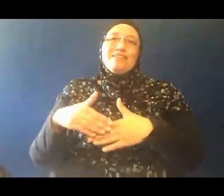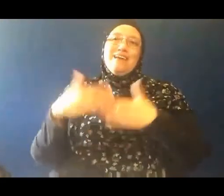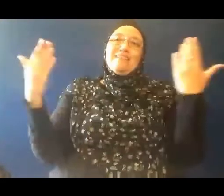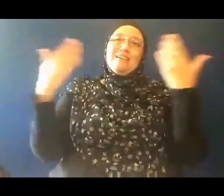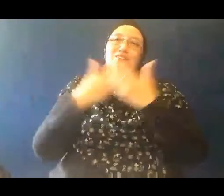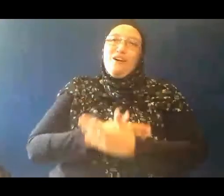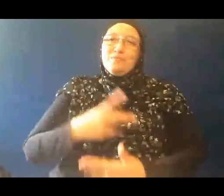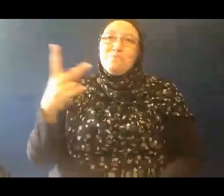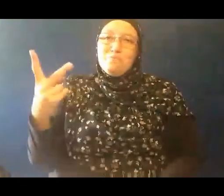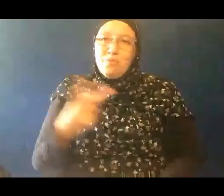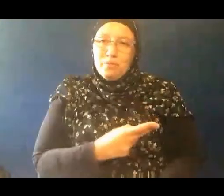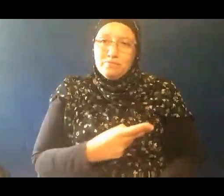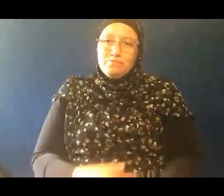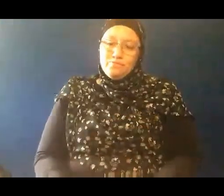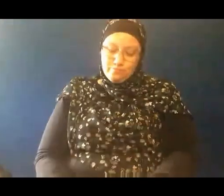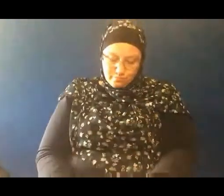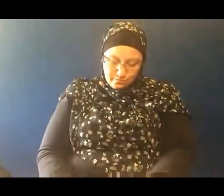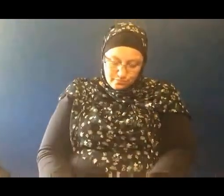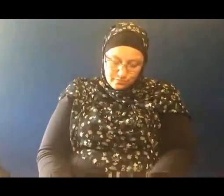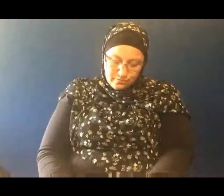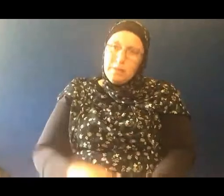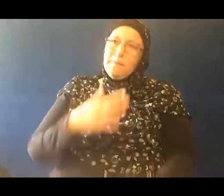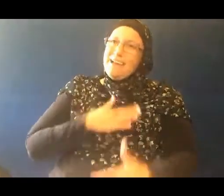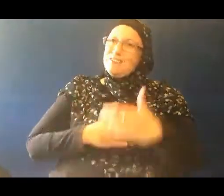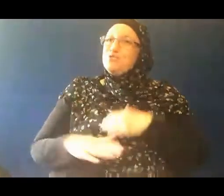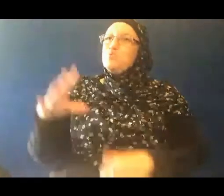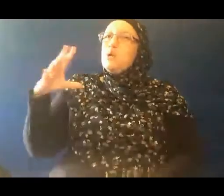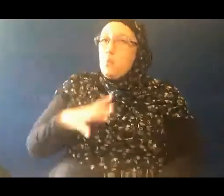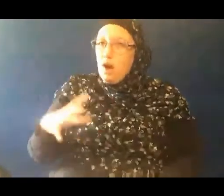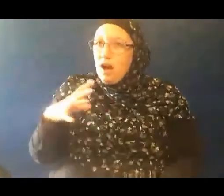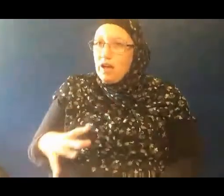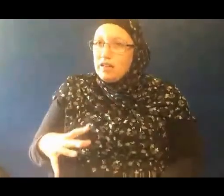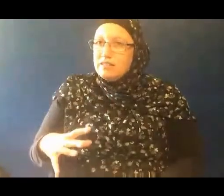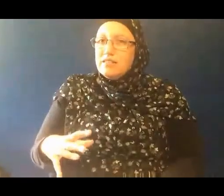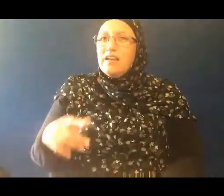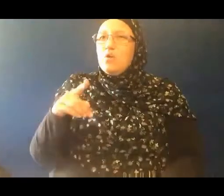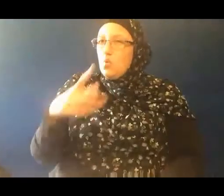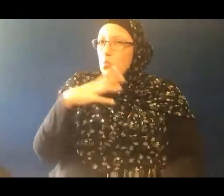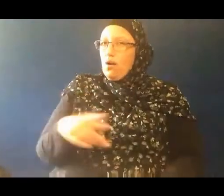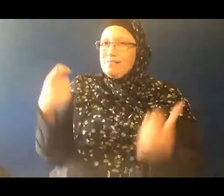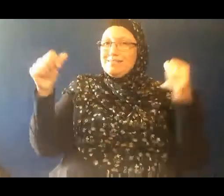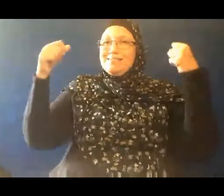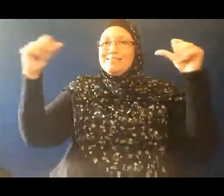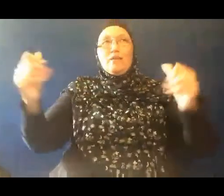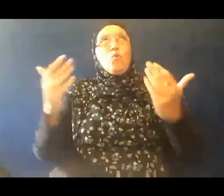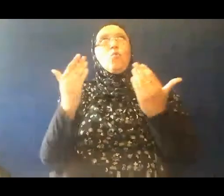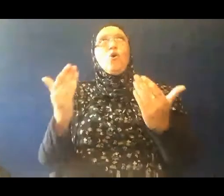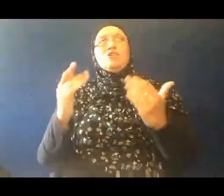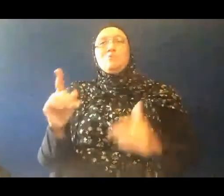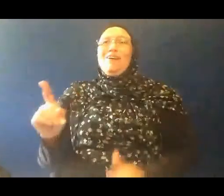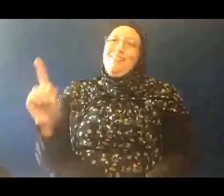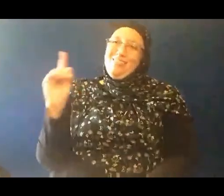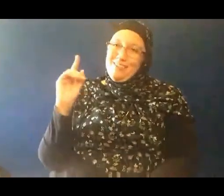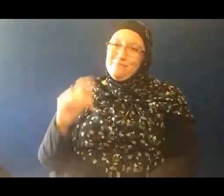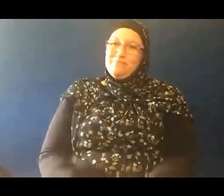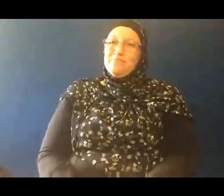So patience is required if you want to succeed in worshiping God. The highest level